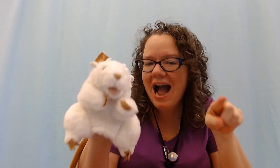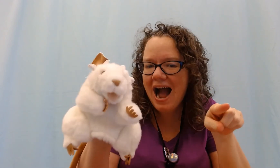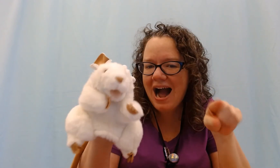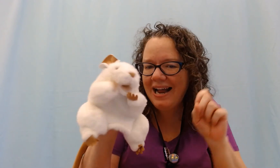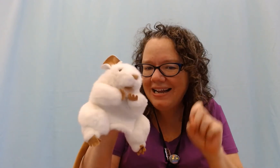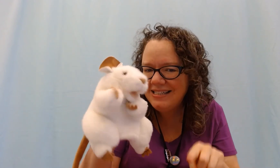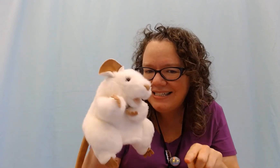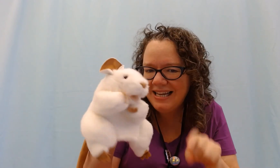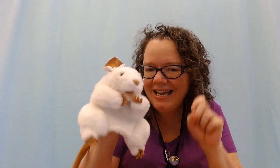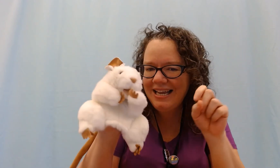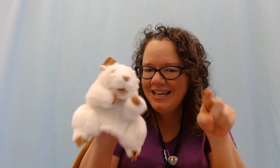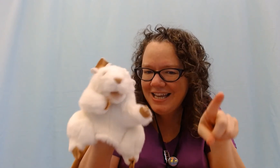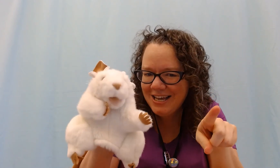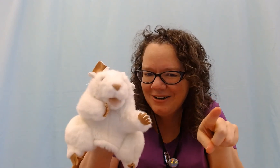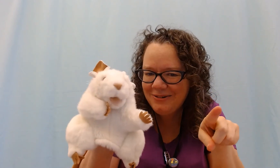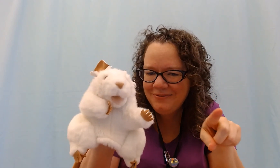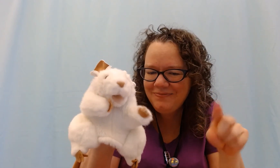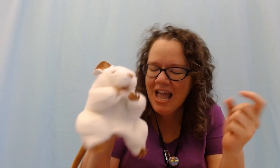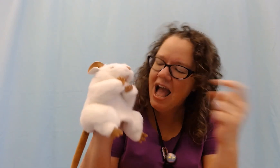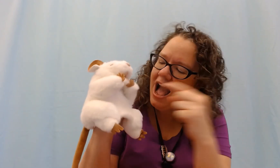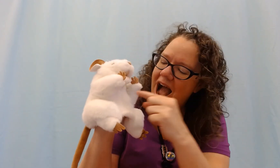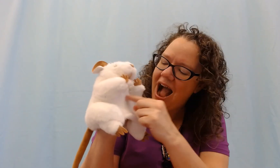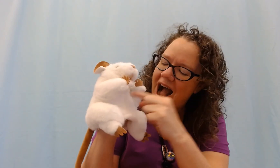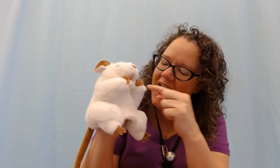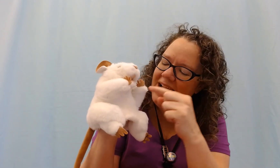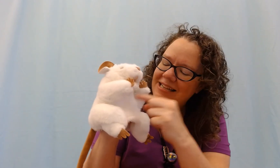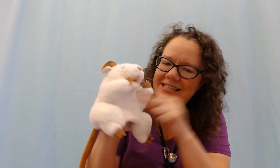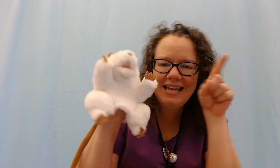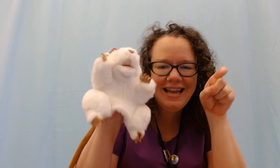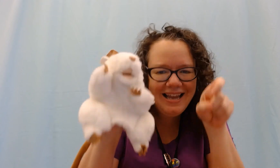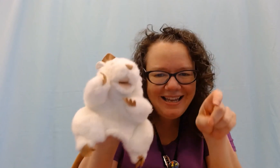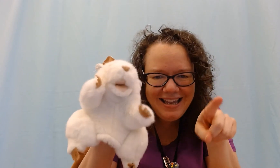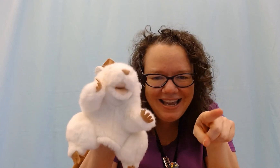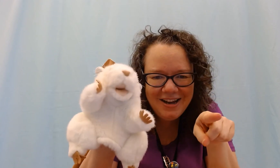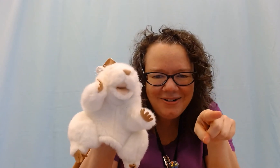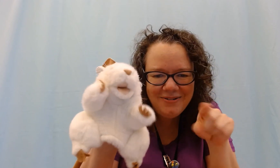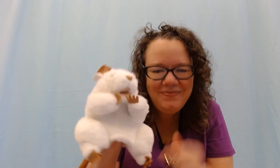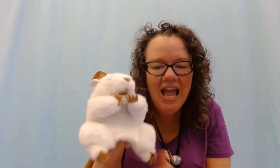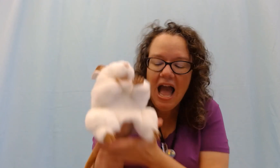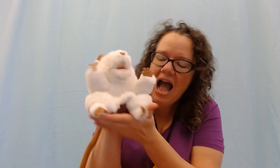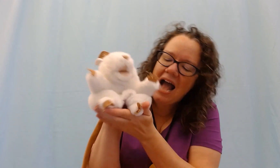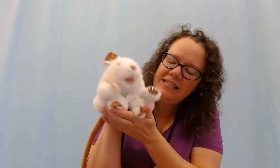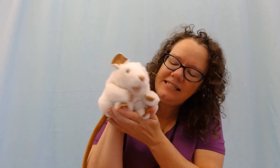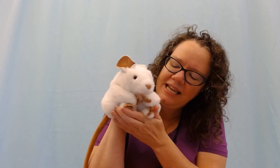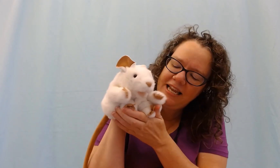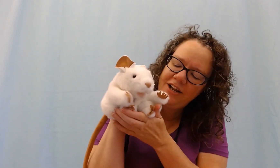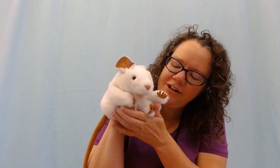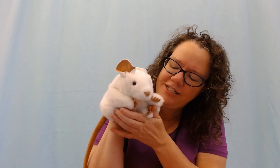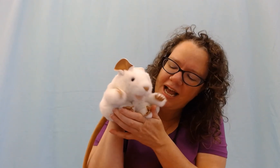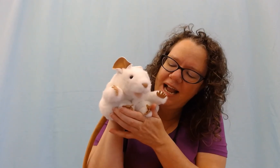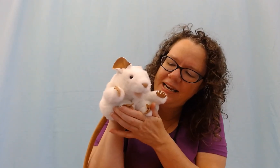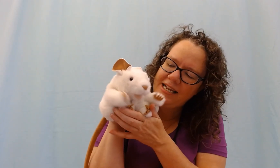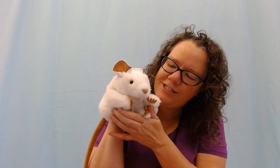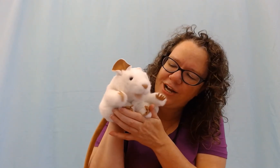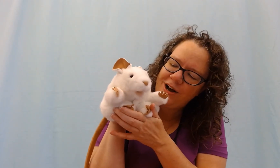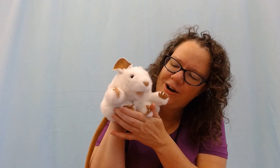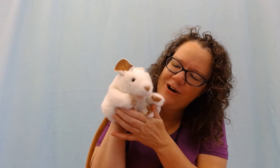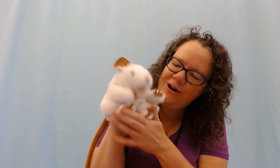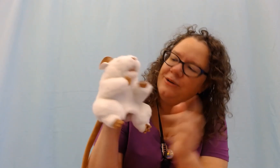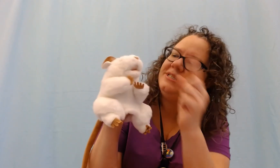peekaboo. I see you. I see you. I see your tiny toes.